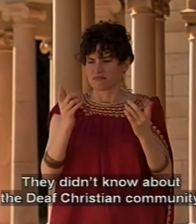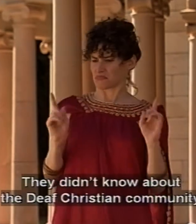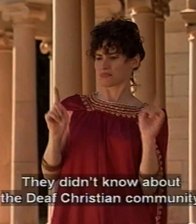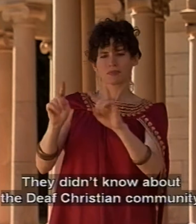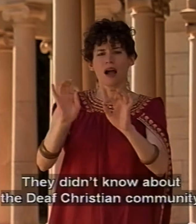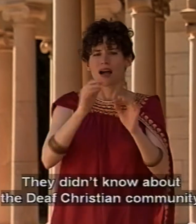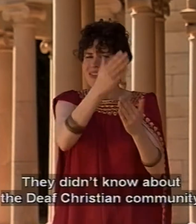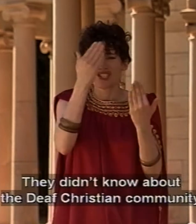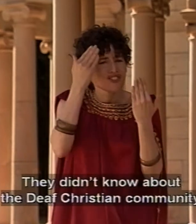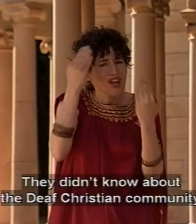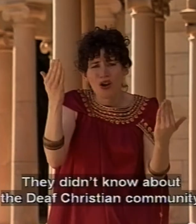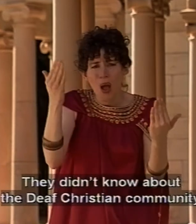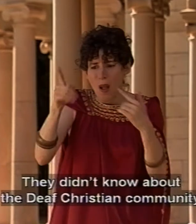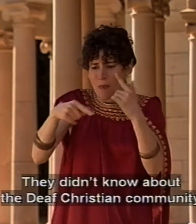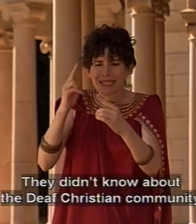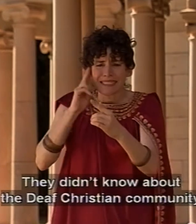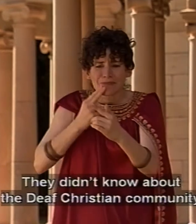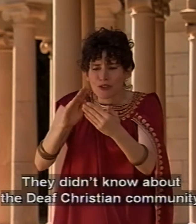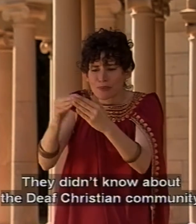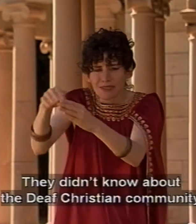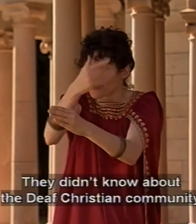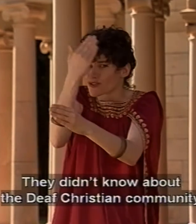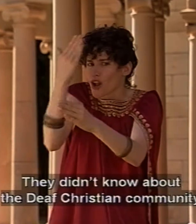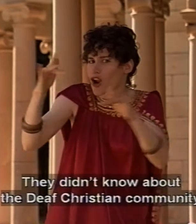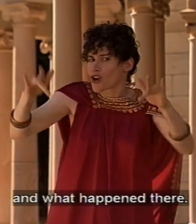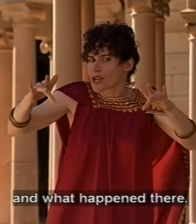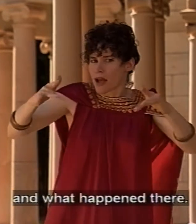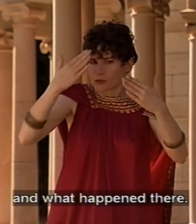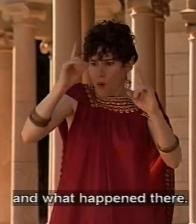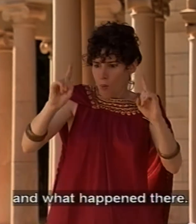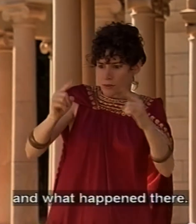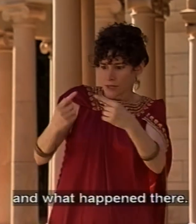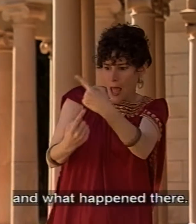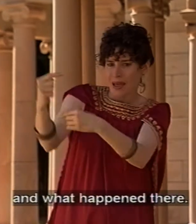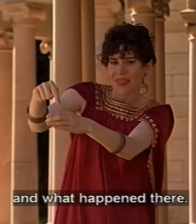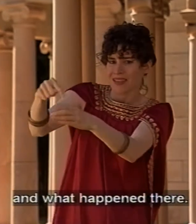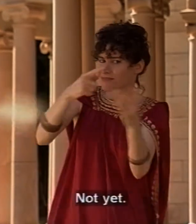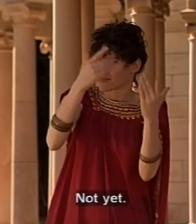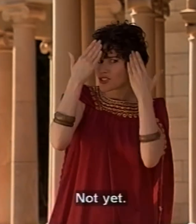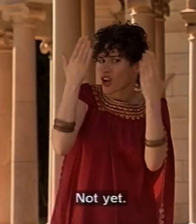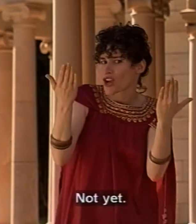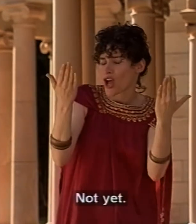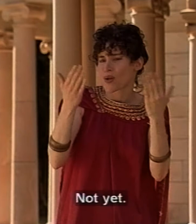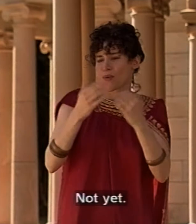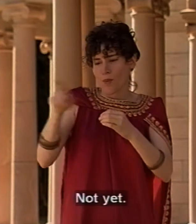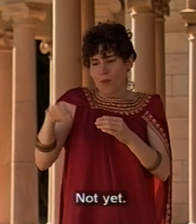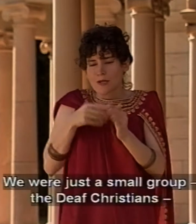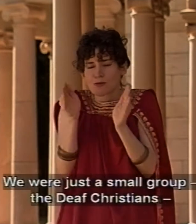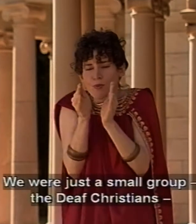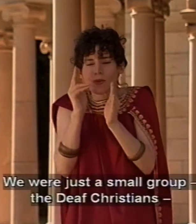wasn't that they disapproved. They just didn't know about the deaf Christian community and what was happening there. Not yet. We were